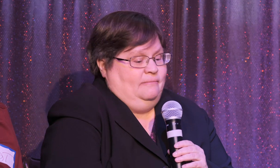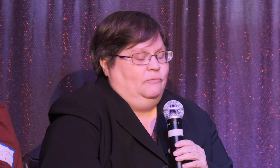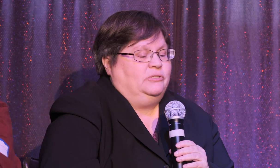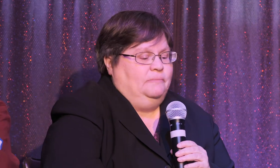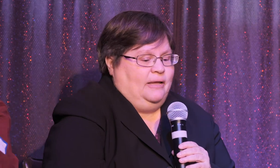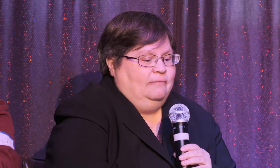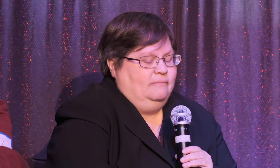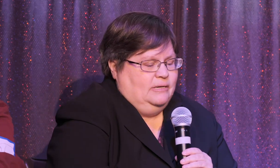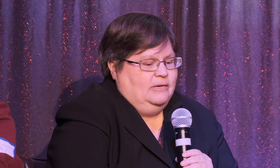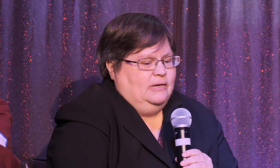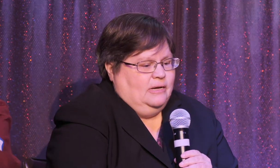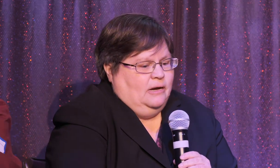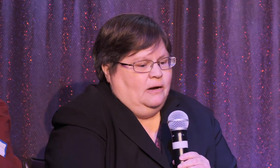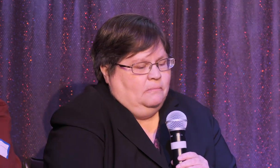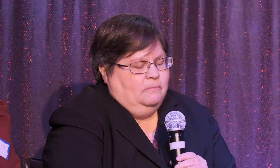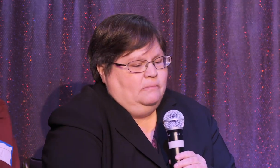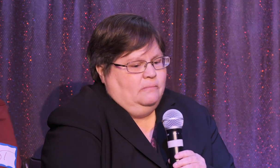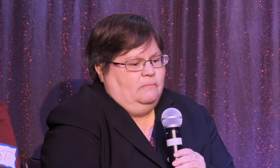a lot of men, mostly men,